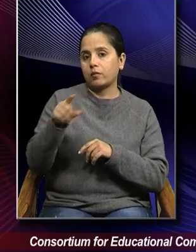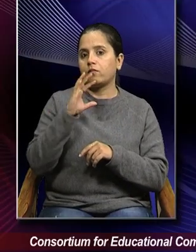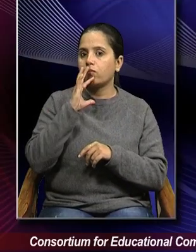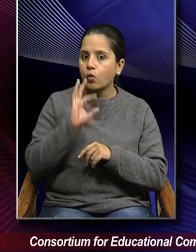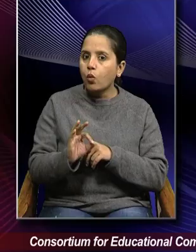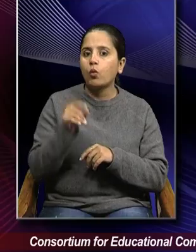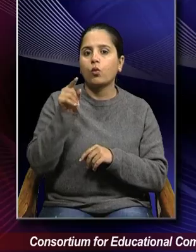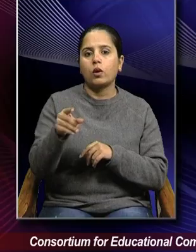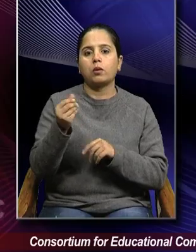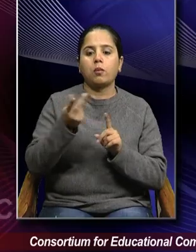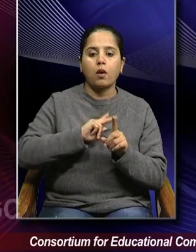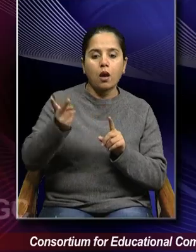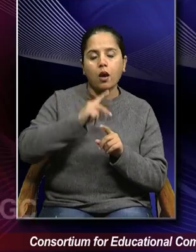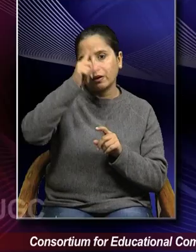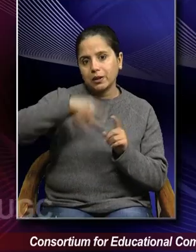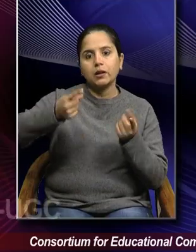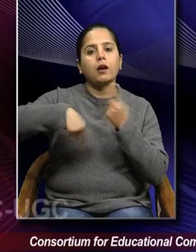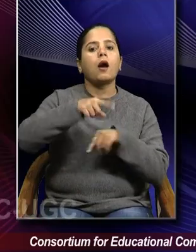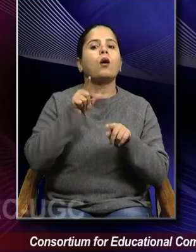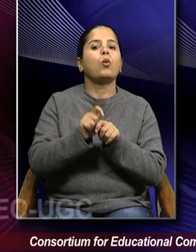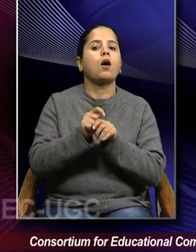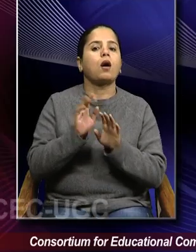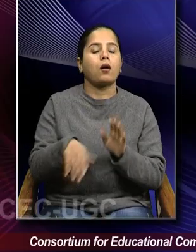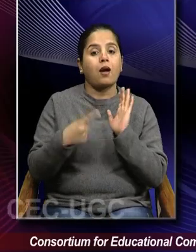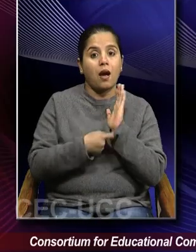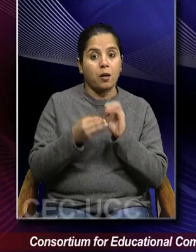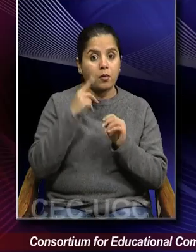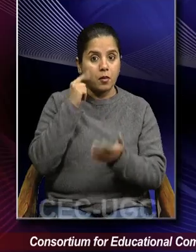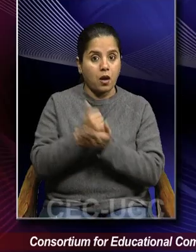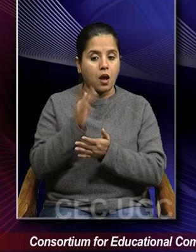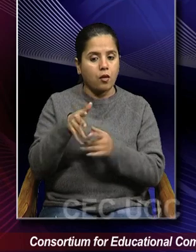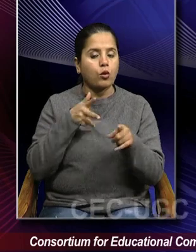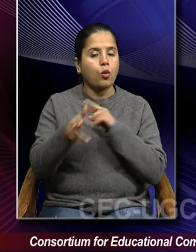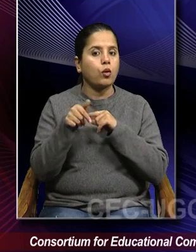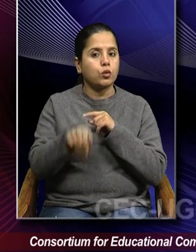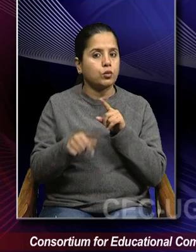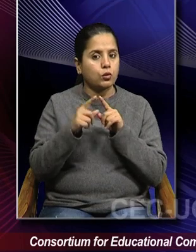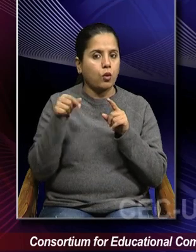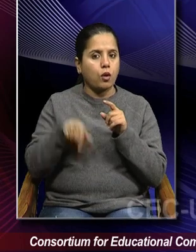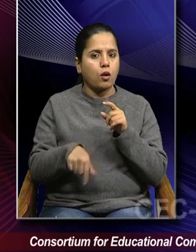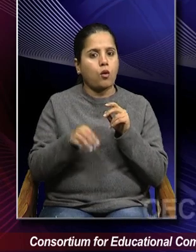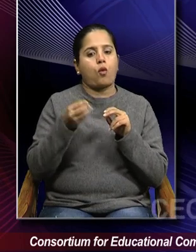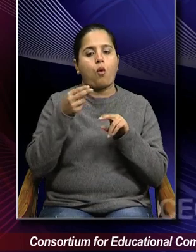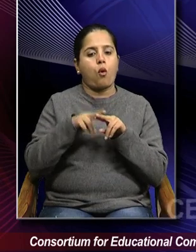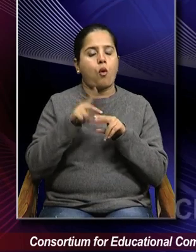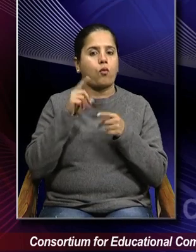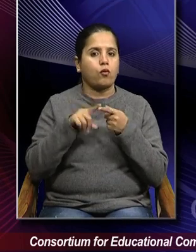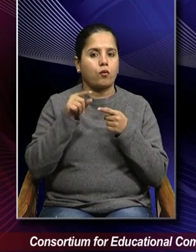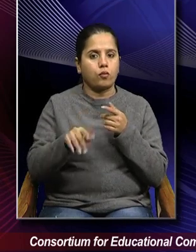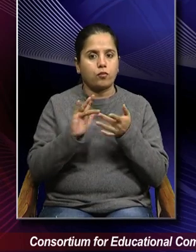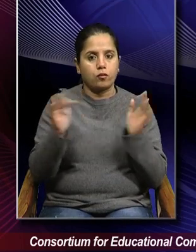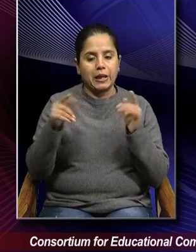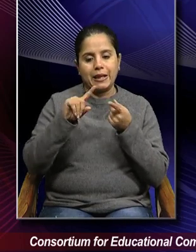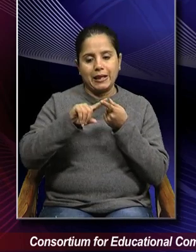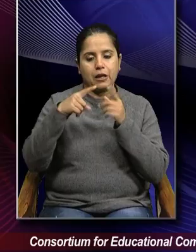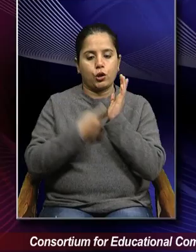some transactions with India. So the Reserve Bank of India, it has launched this offline digital rupee, that is called